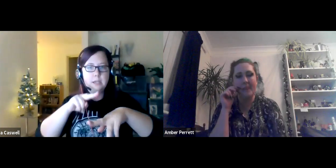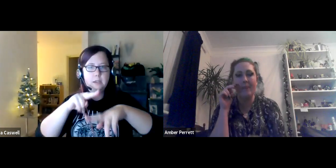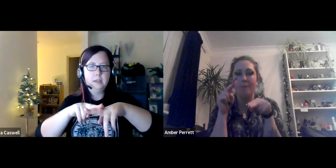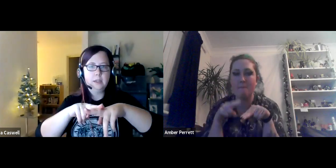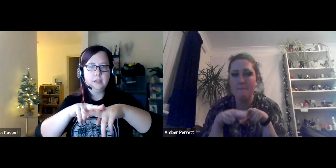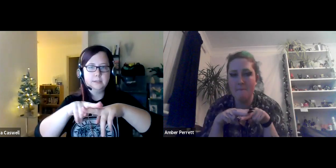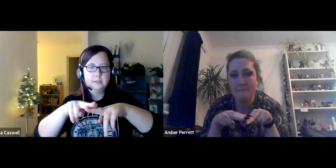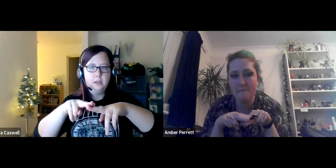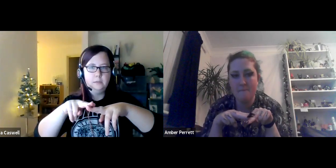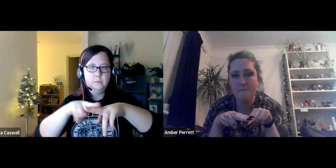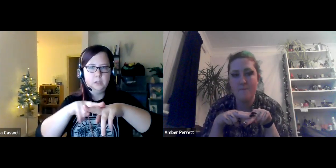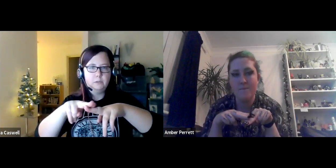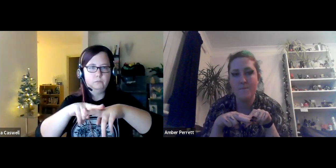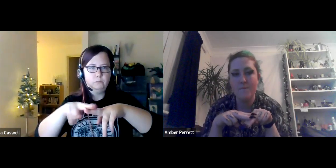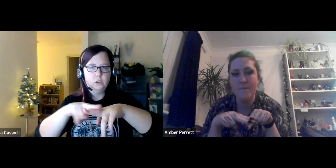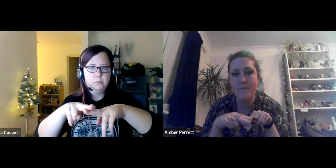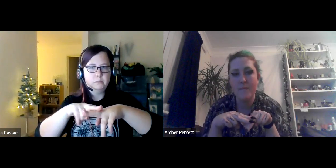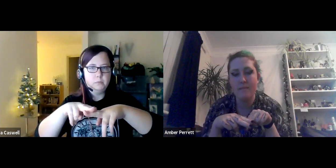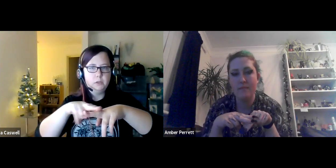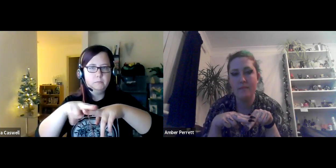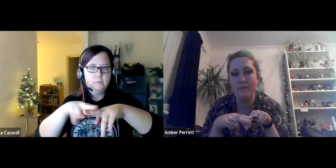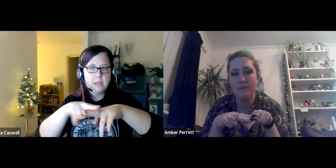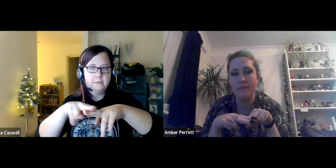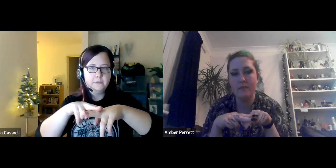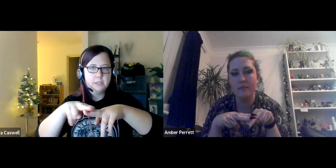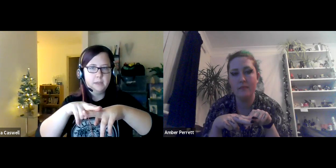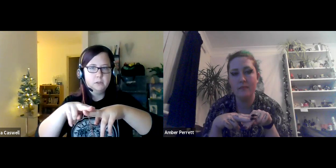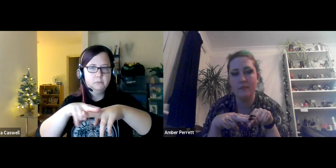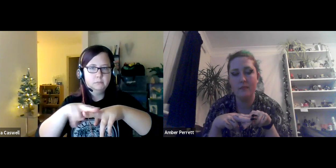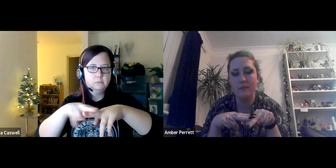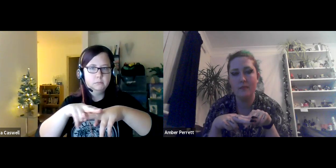Friday is like rub your F's together.